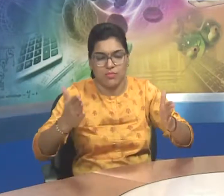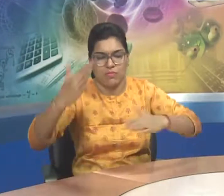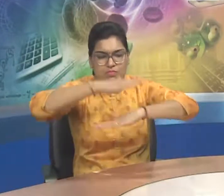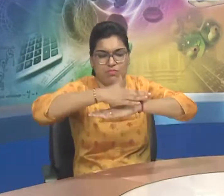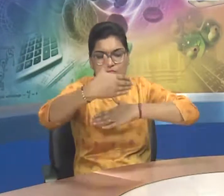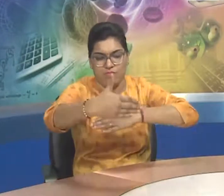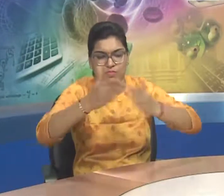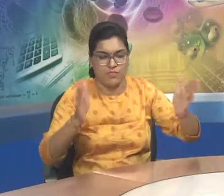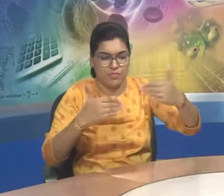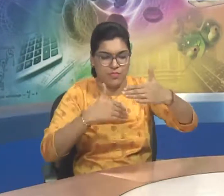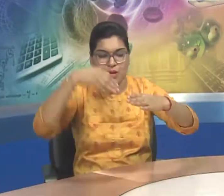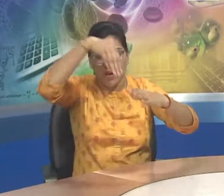enlarge.